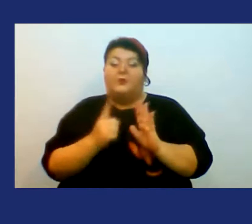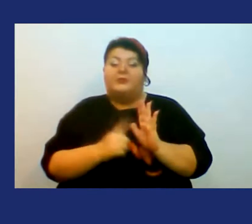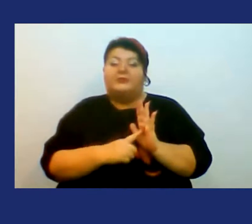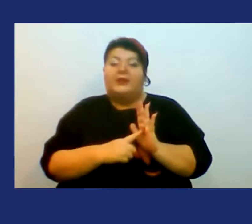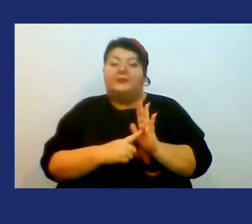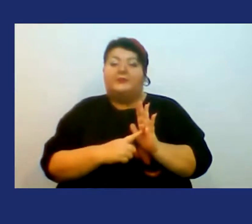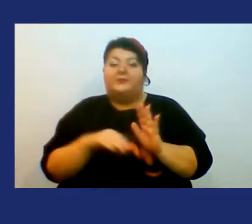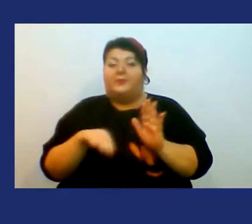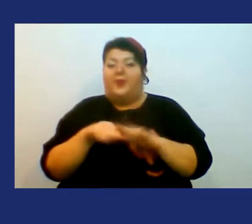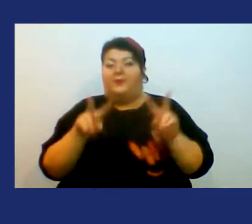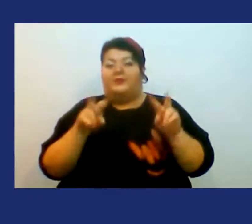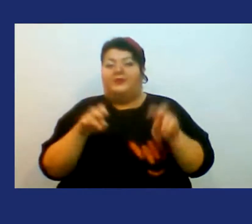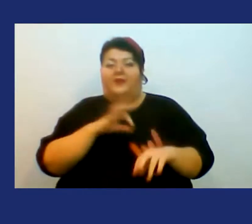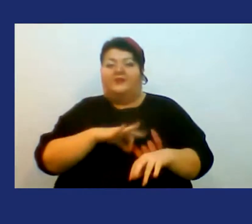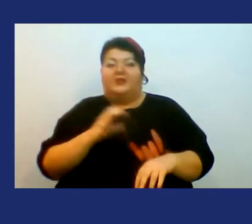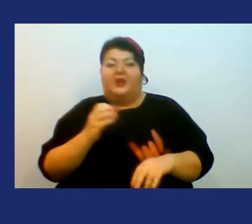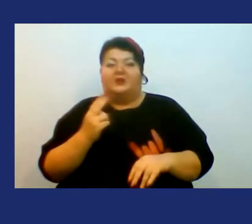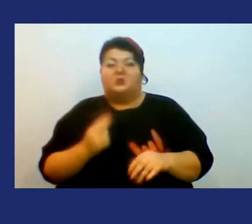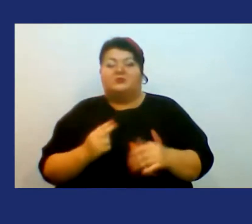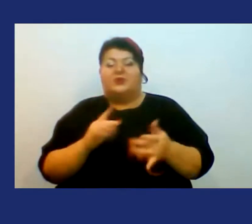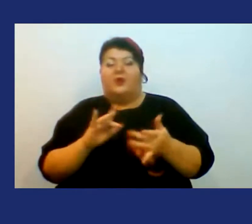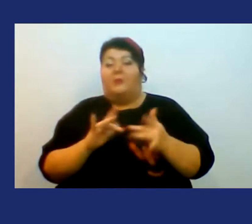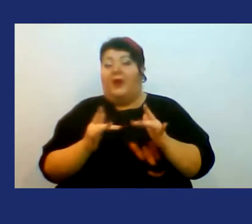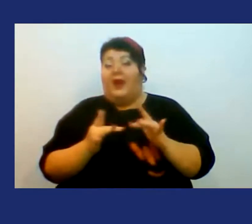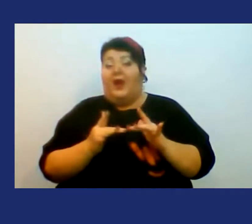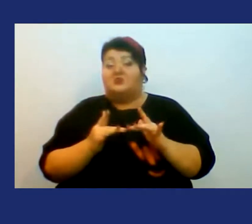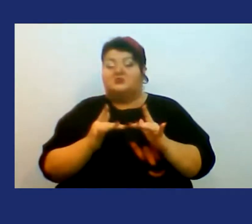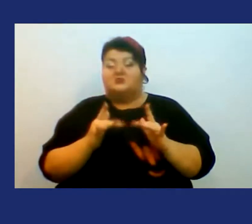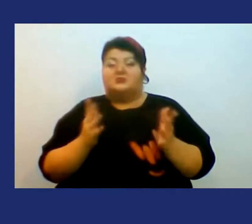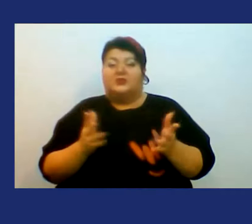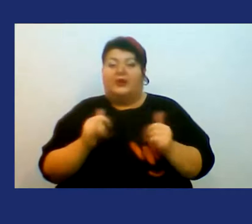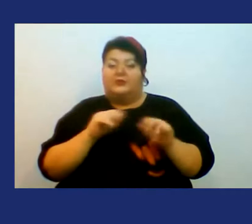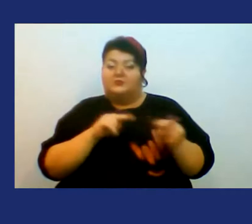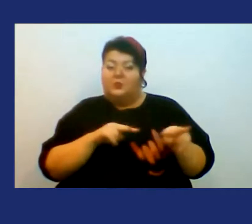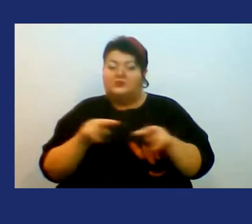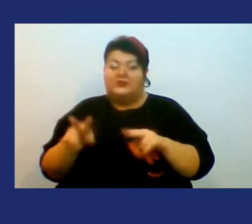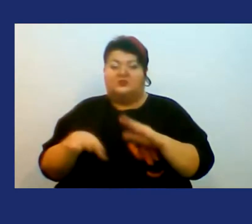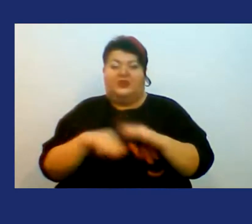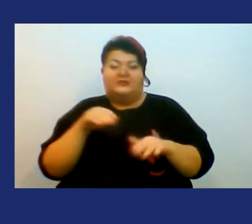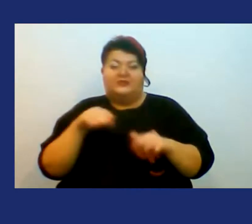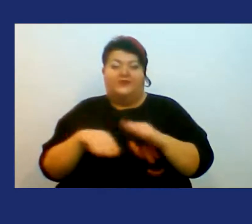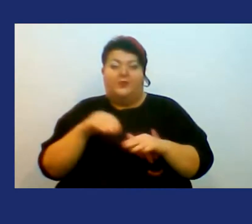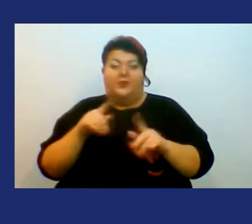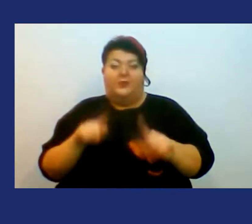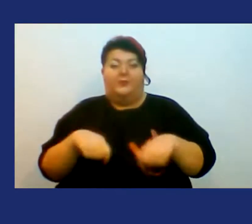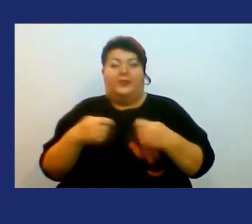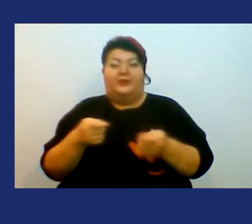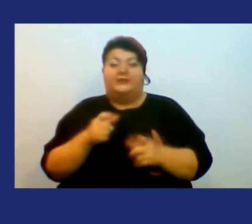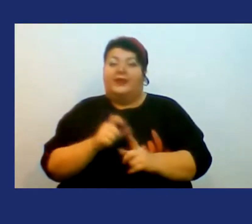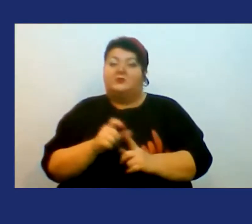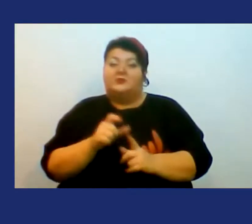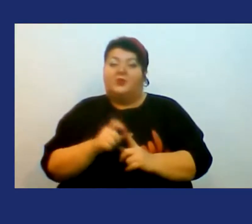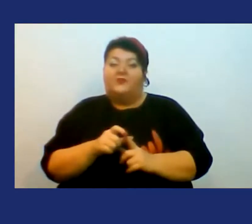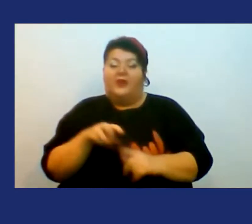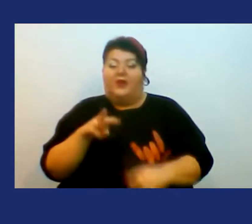block of questions. Use of social media at the election campaigns, observation of the